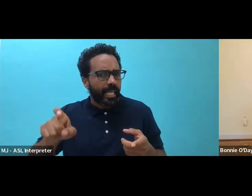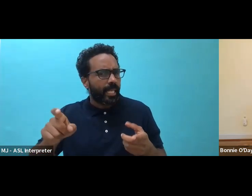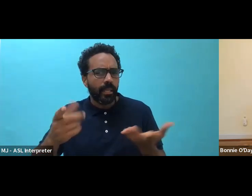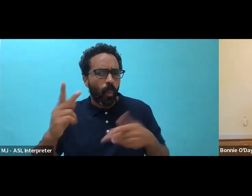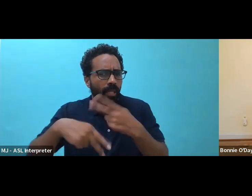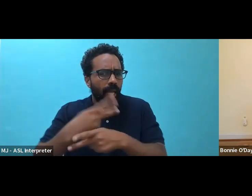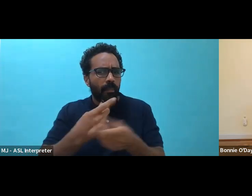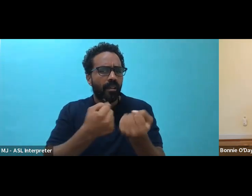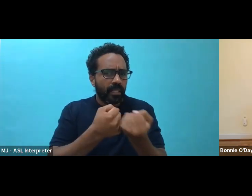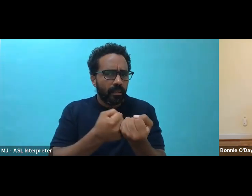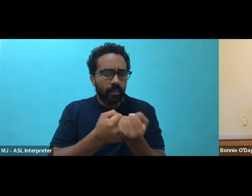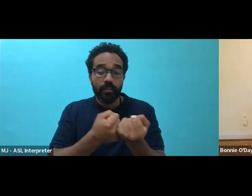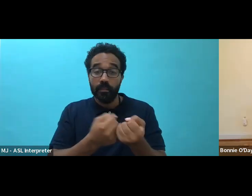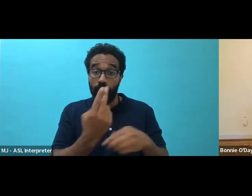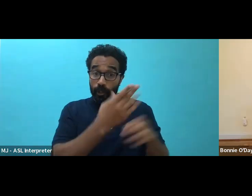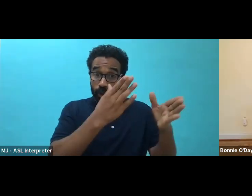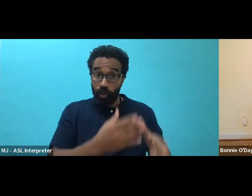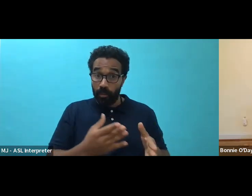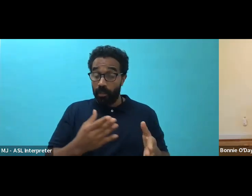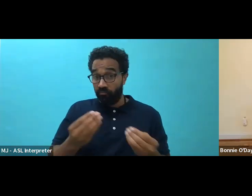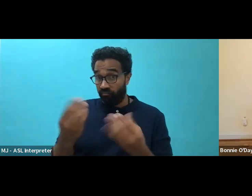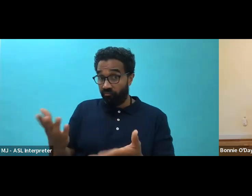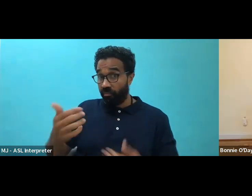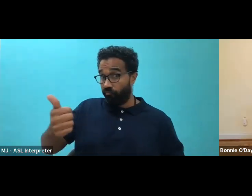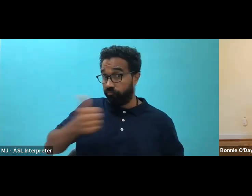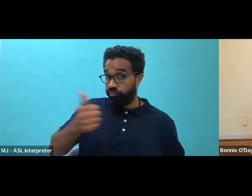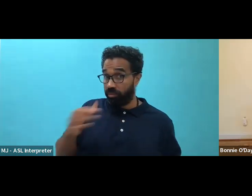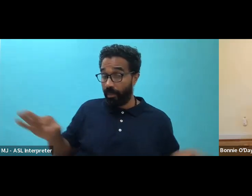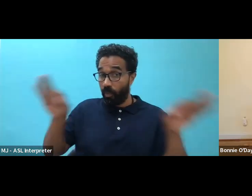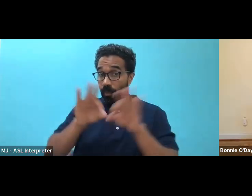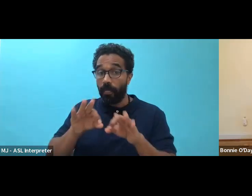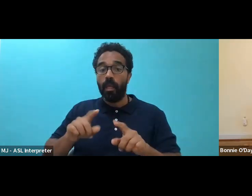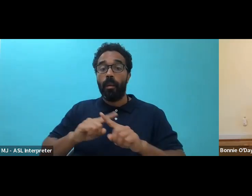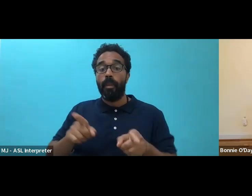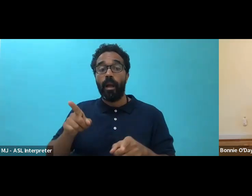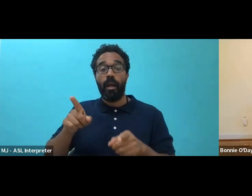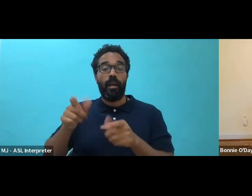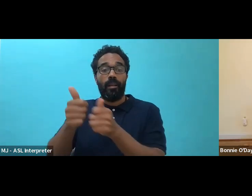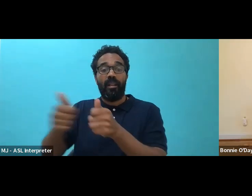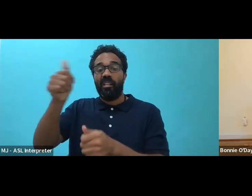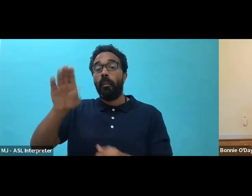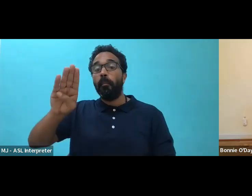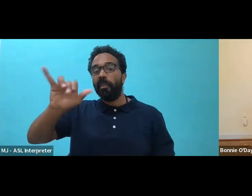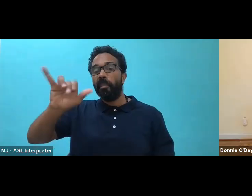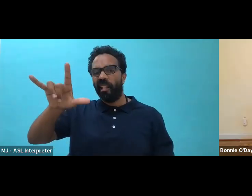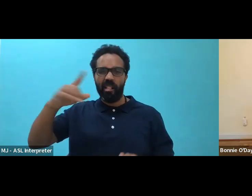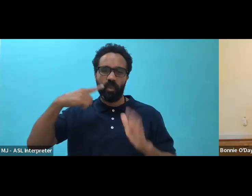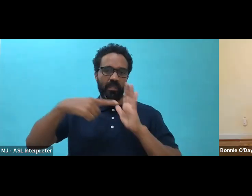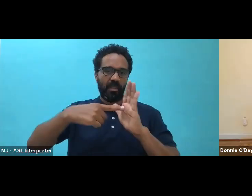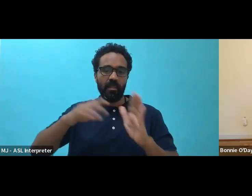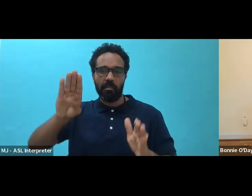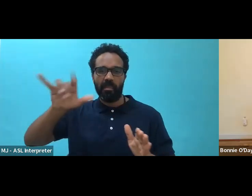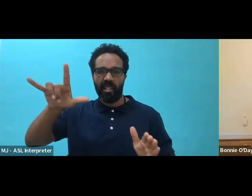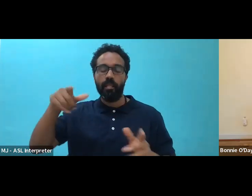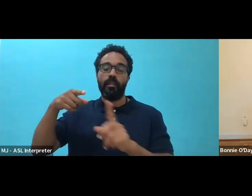that transportation is important, and Bill Henning doesn't see it that way, I'm picking on Bill, I